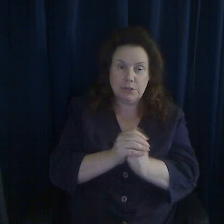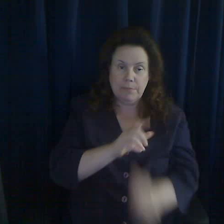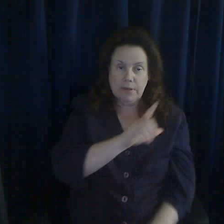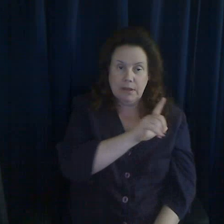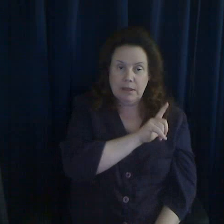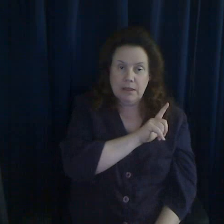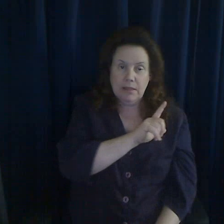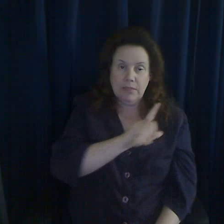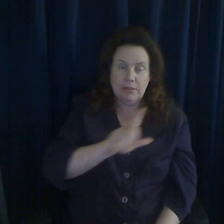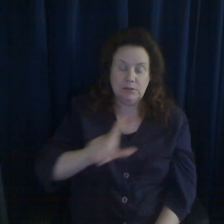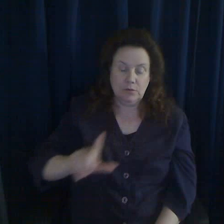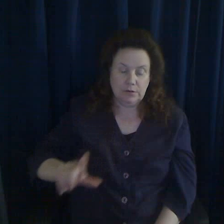worship the Lord.